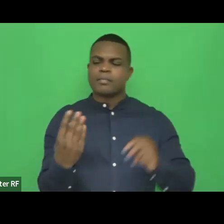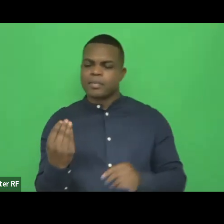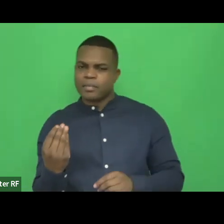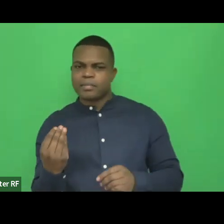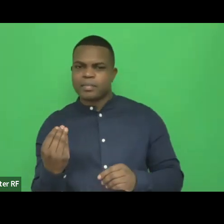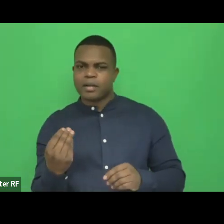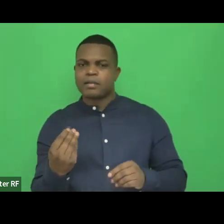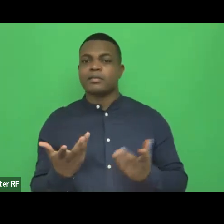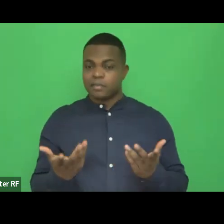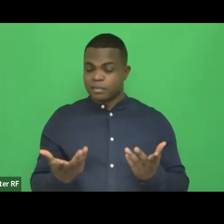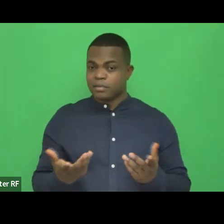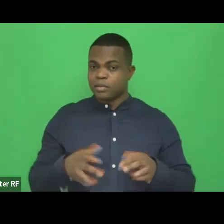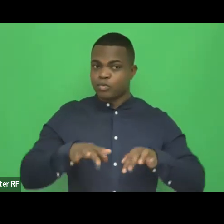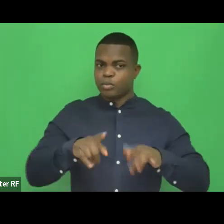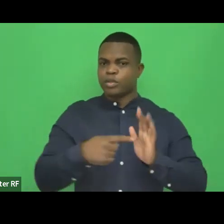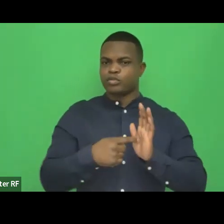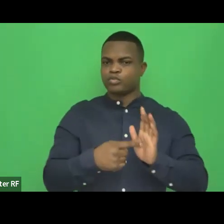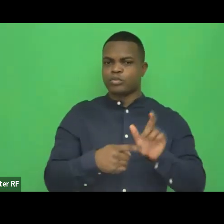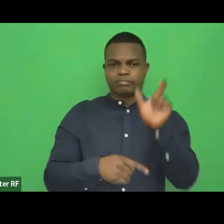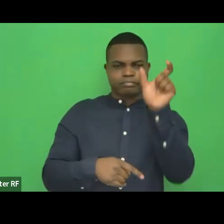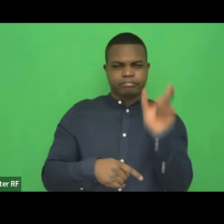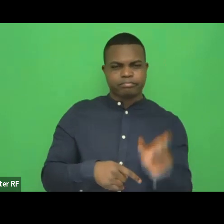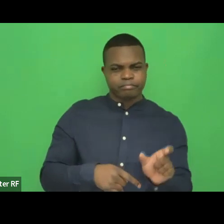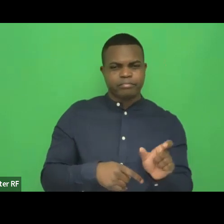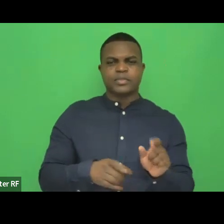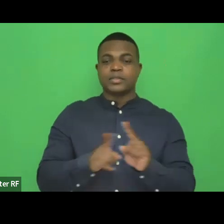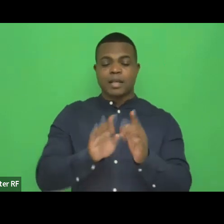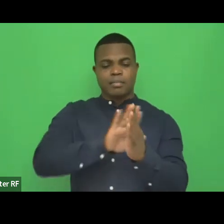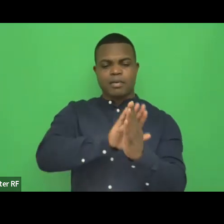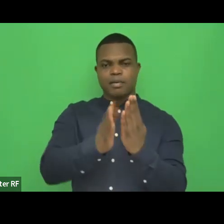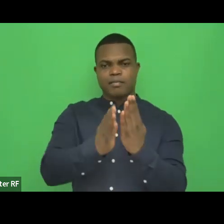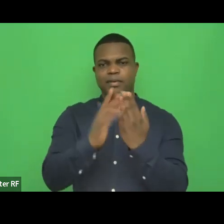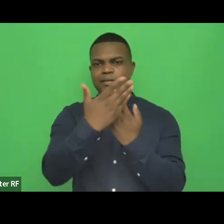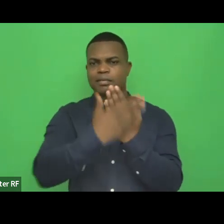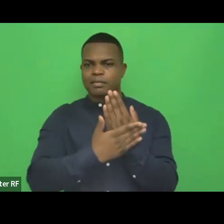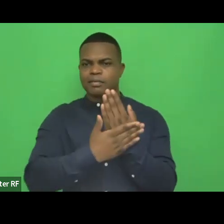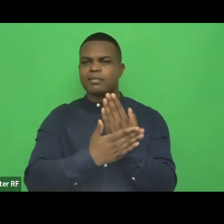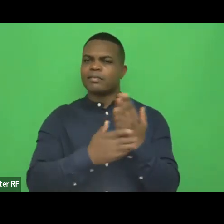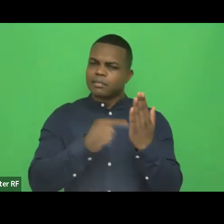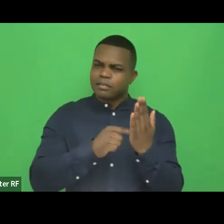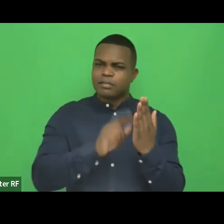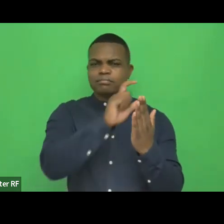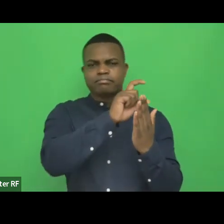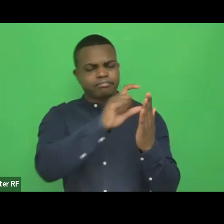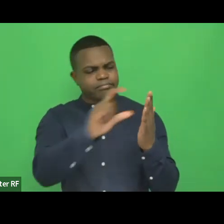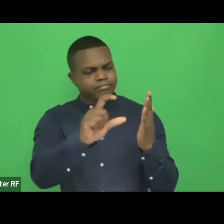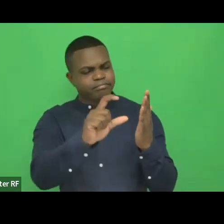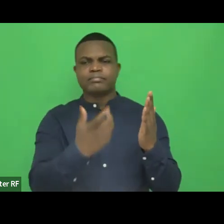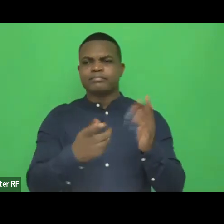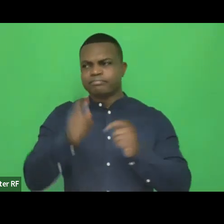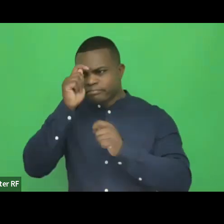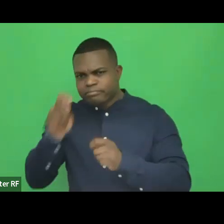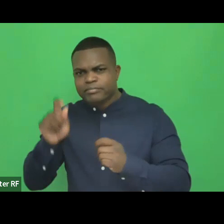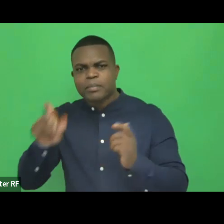the table of contents with chapters and subheadings is like adding a superpower, useful for everyone, but especially for those with